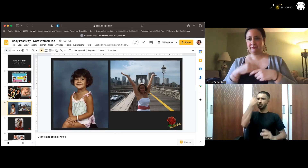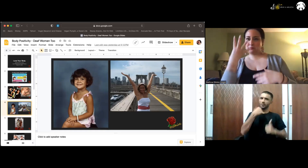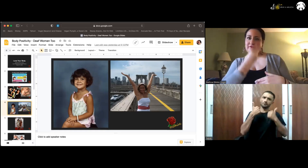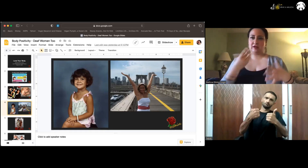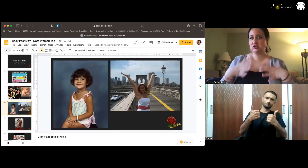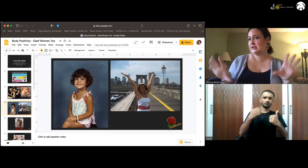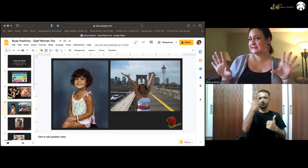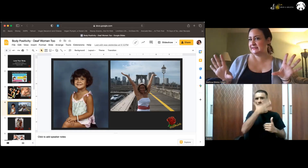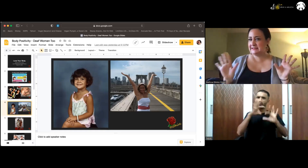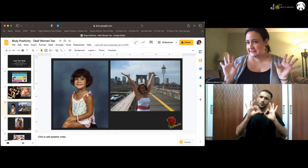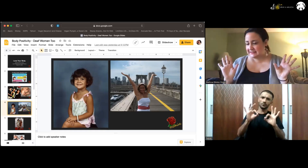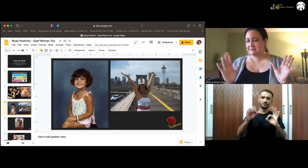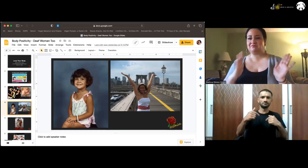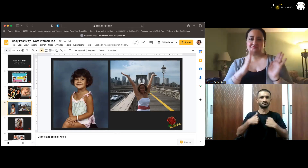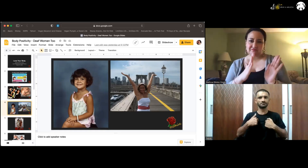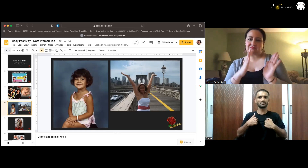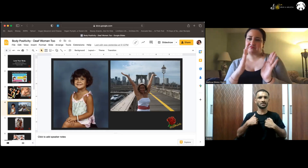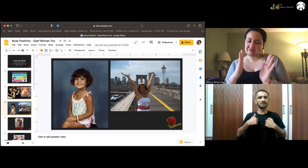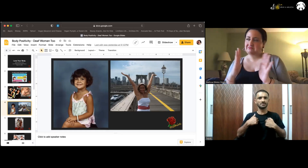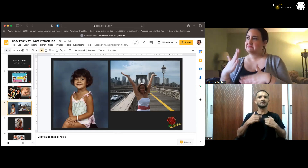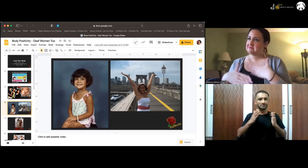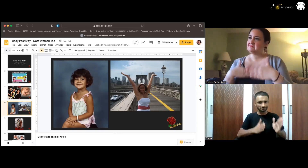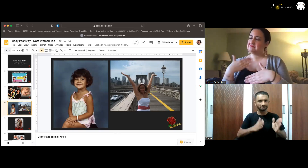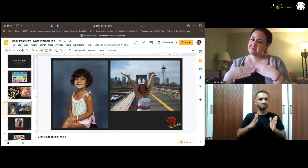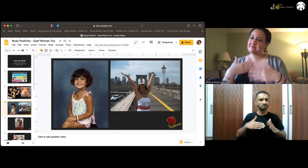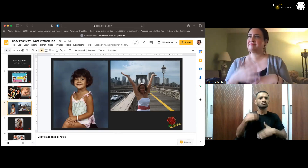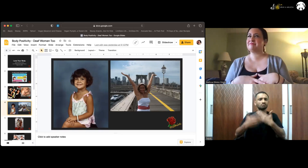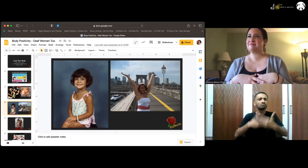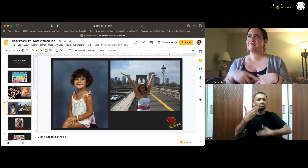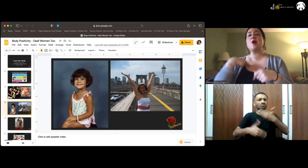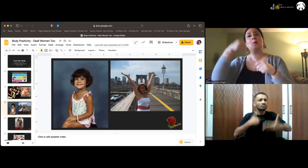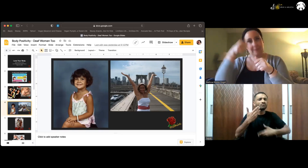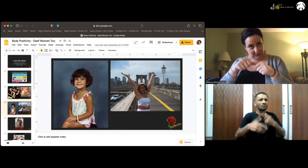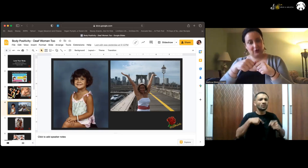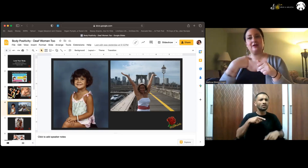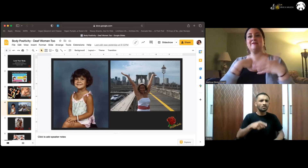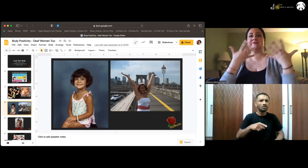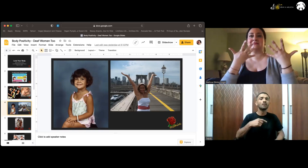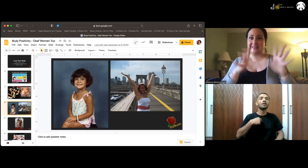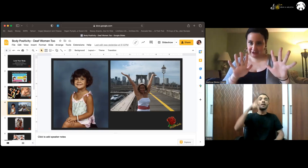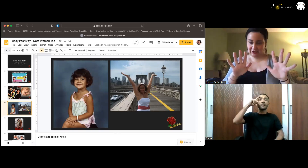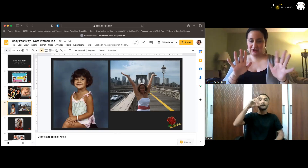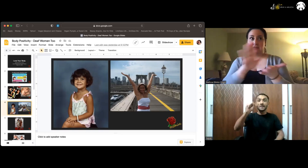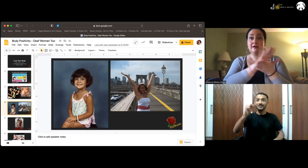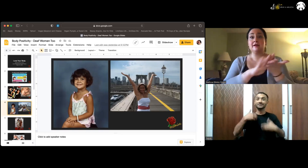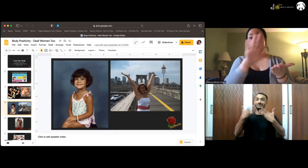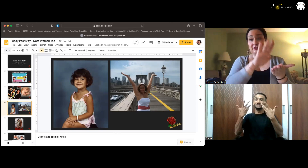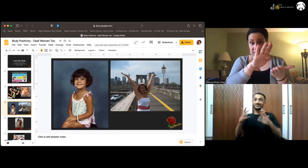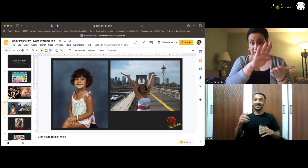process. And I thought that looking thin means looking good. And I remember